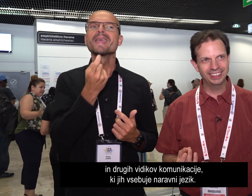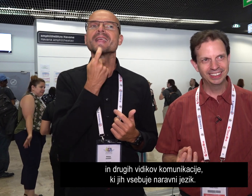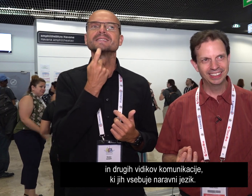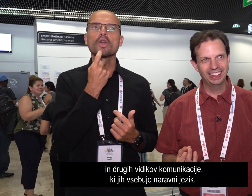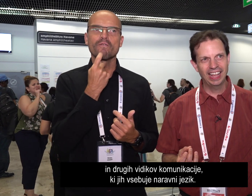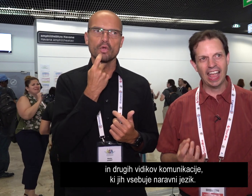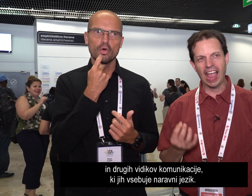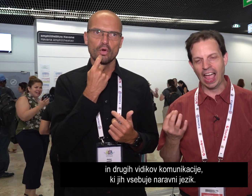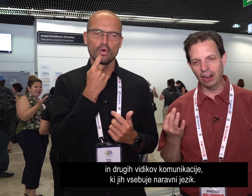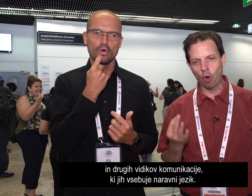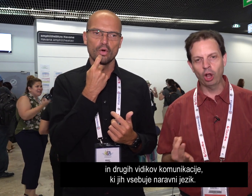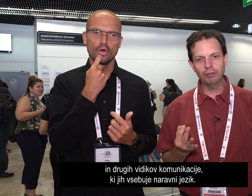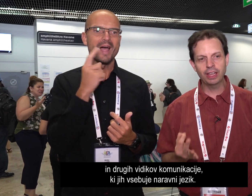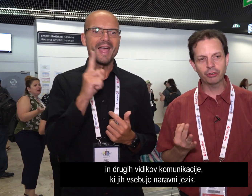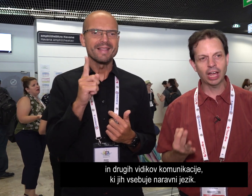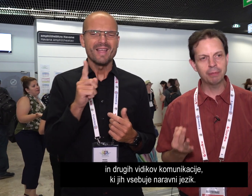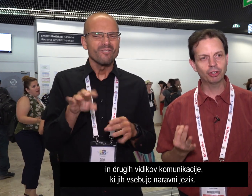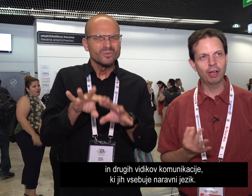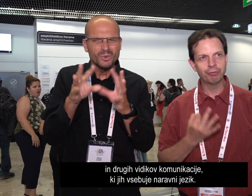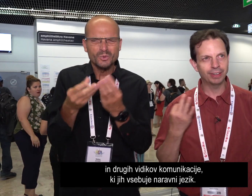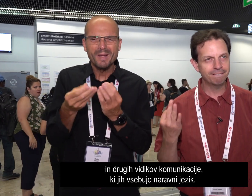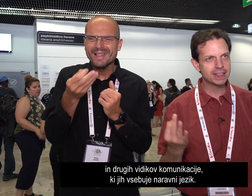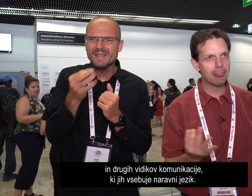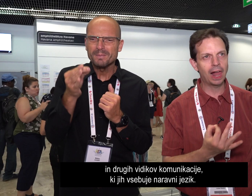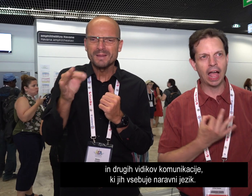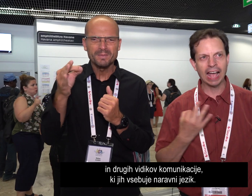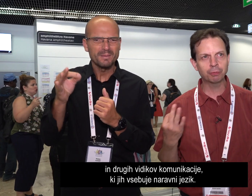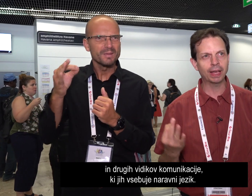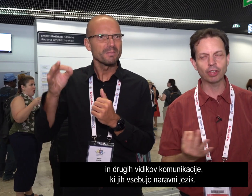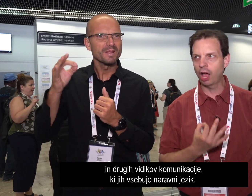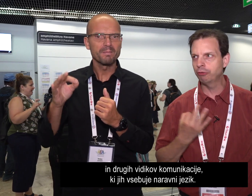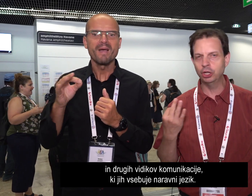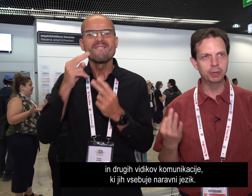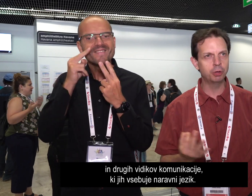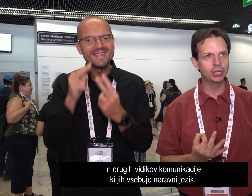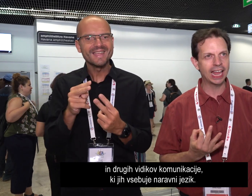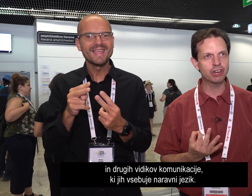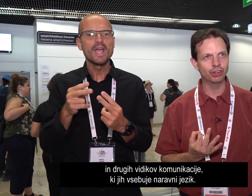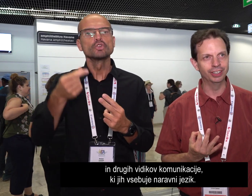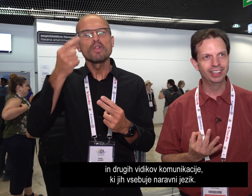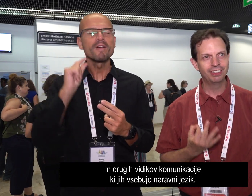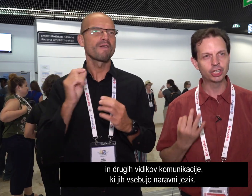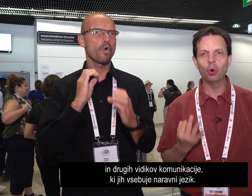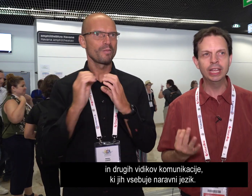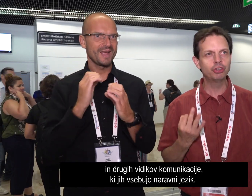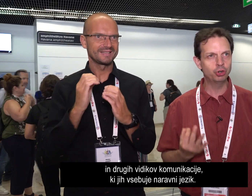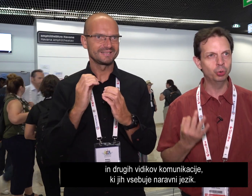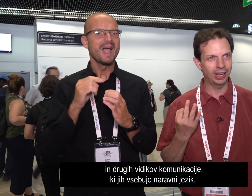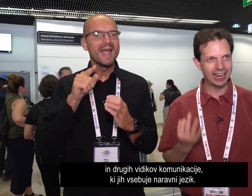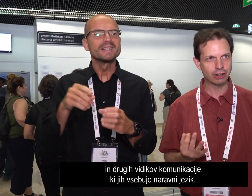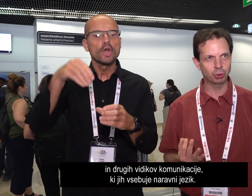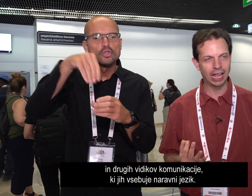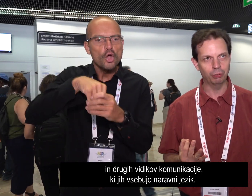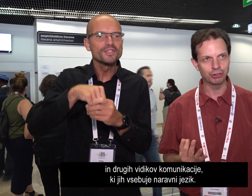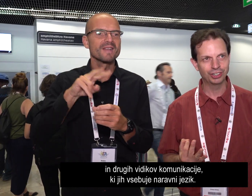linguistic, and all of the other types of aspects of human communication that go into